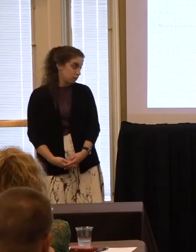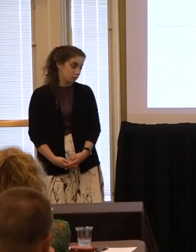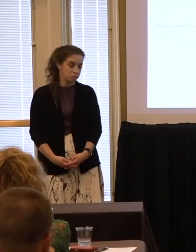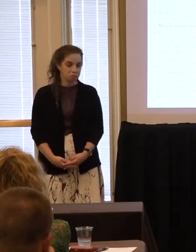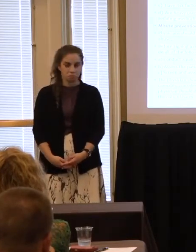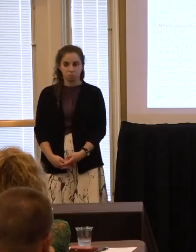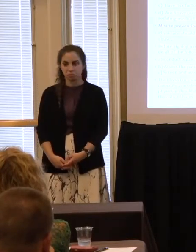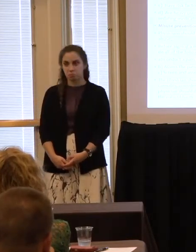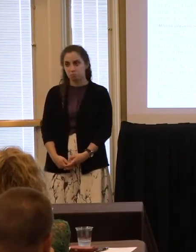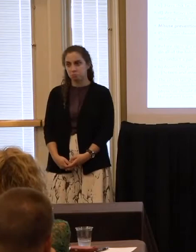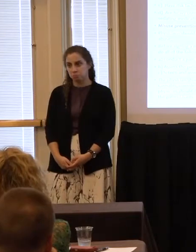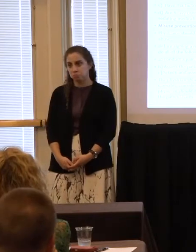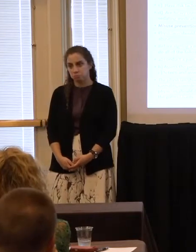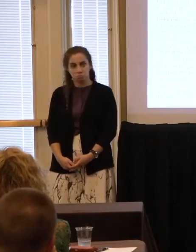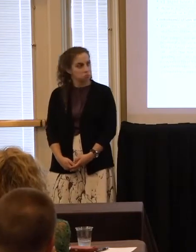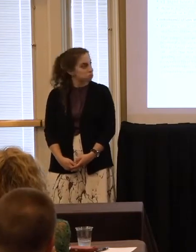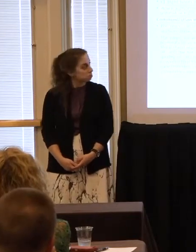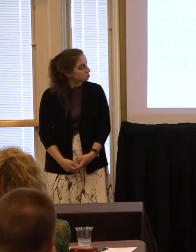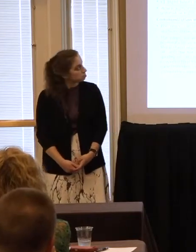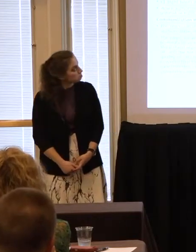harm. And